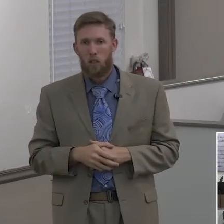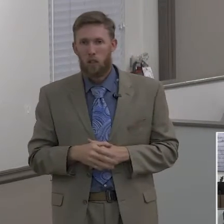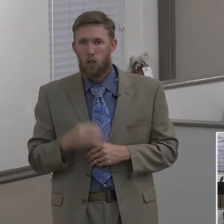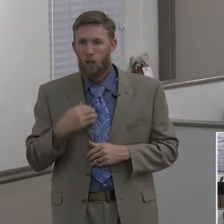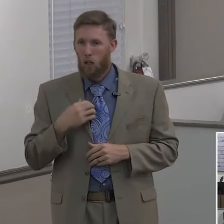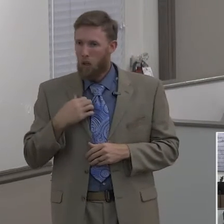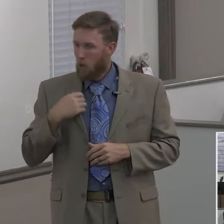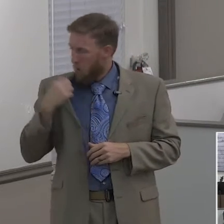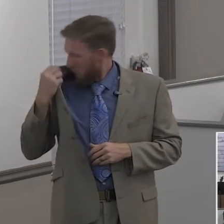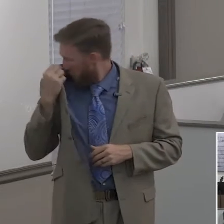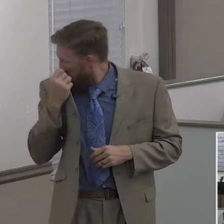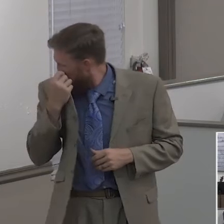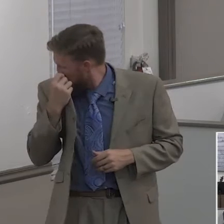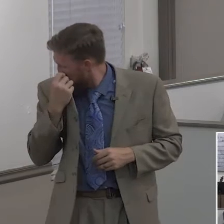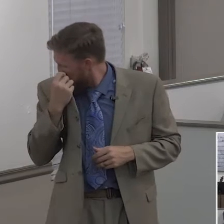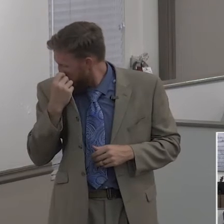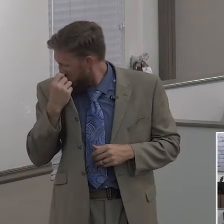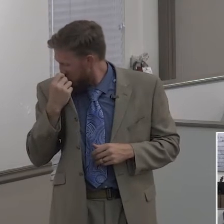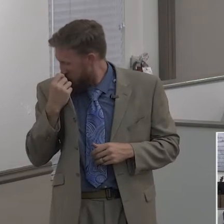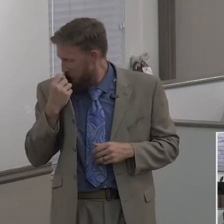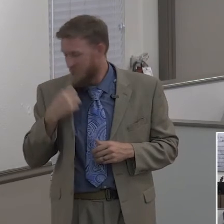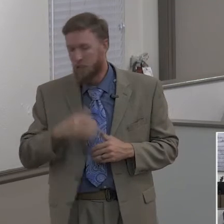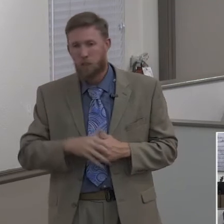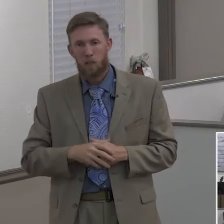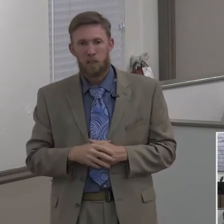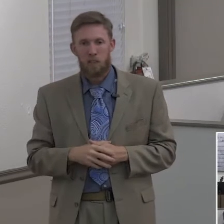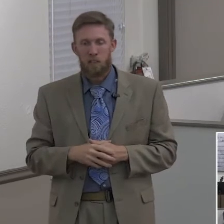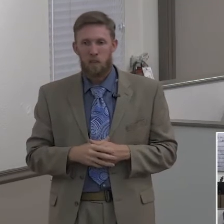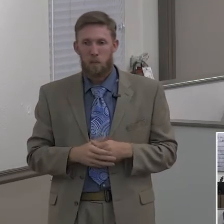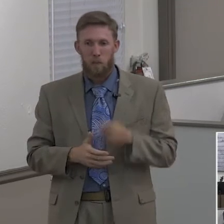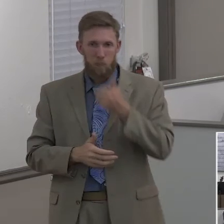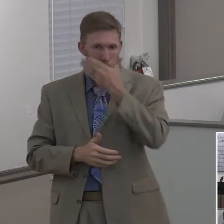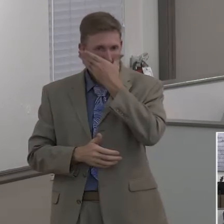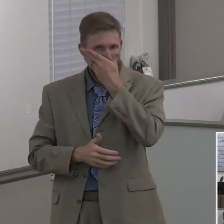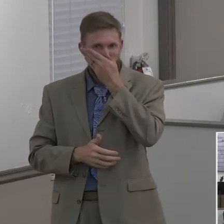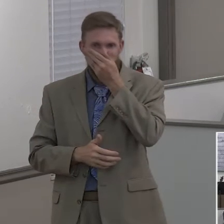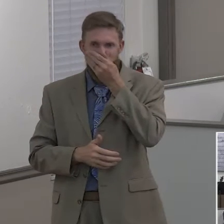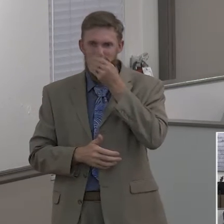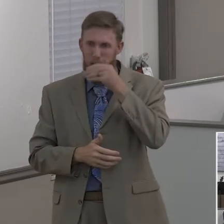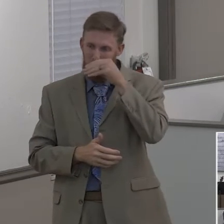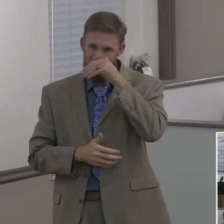So many Christians think that they can deal with frustration in the flesh daily, and it's okay, just a way of life for them.